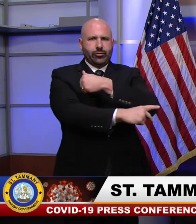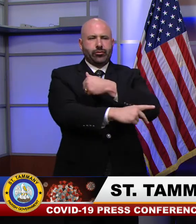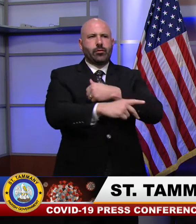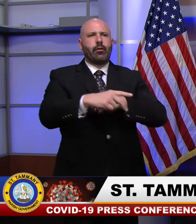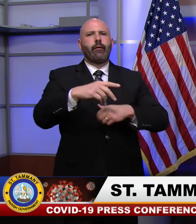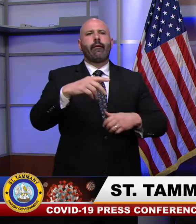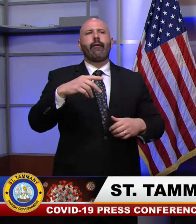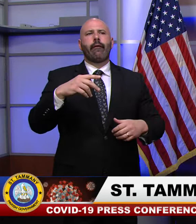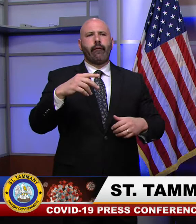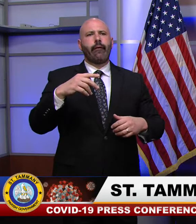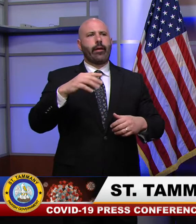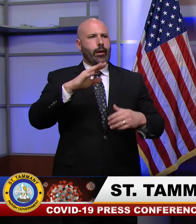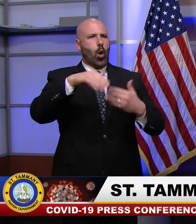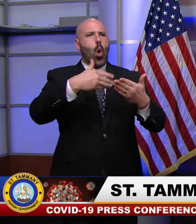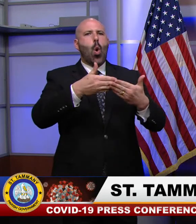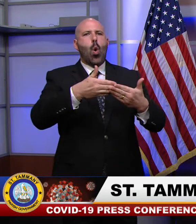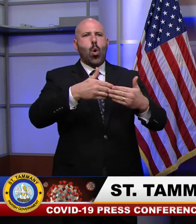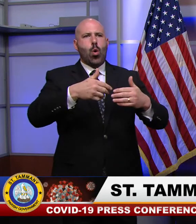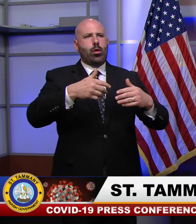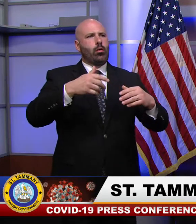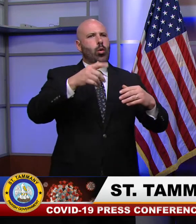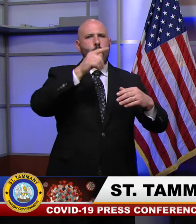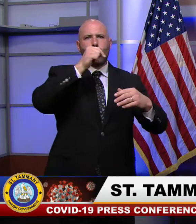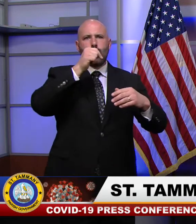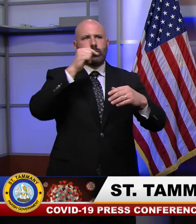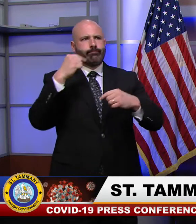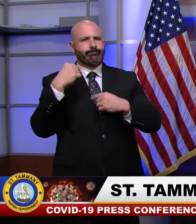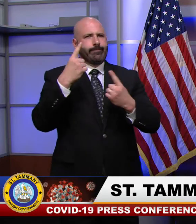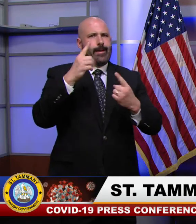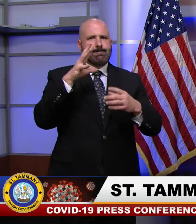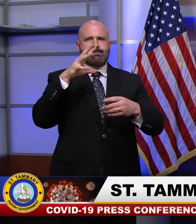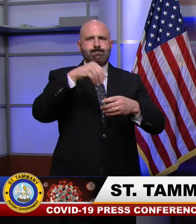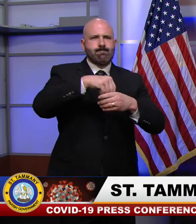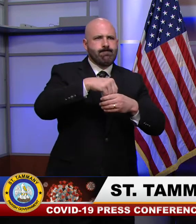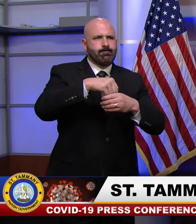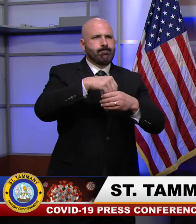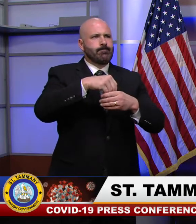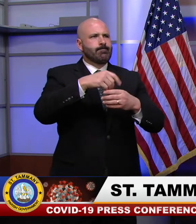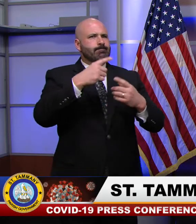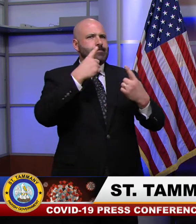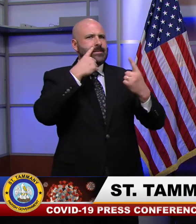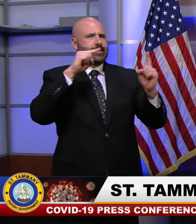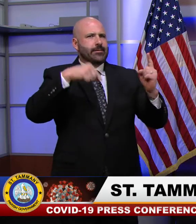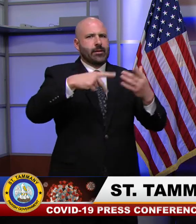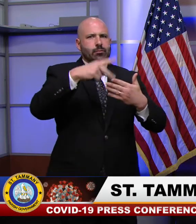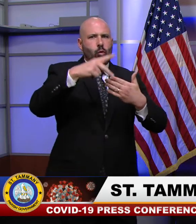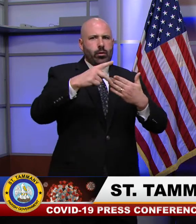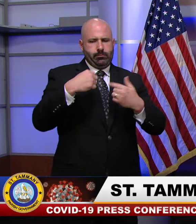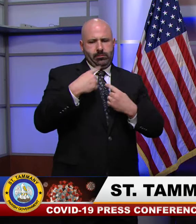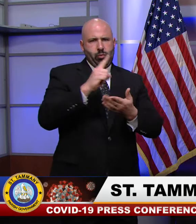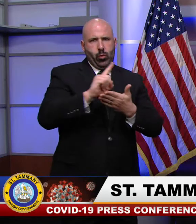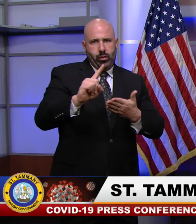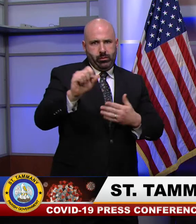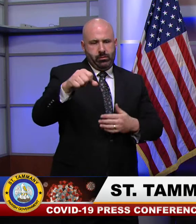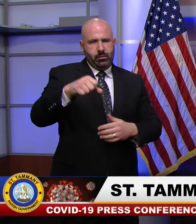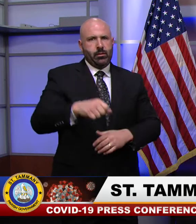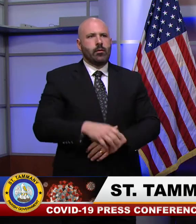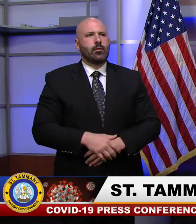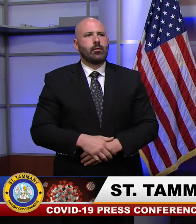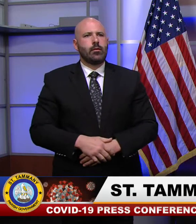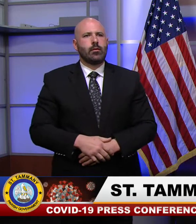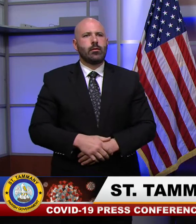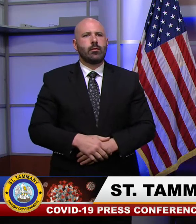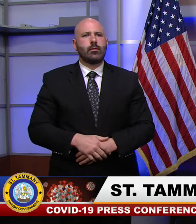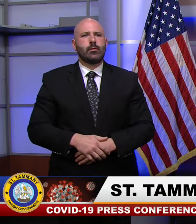kitchen staff and all those who helped to make this program a success for the last week, but he's looking